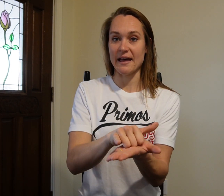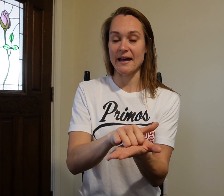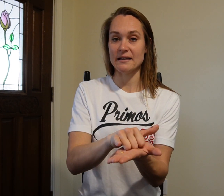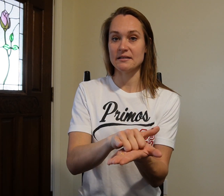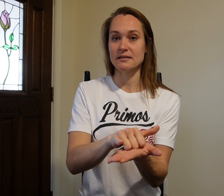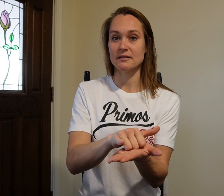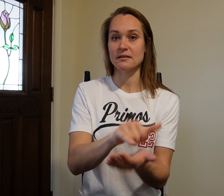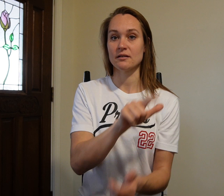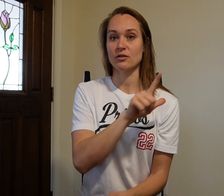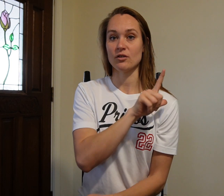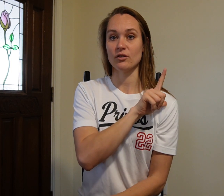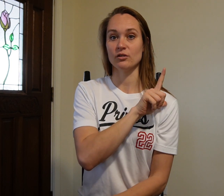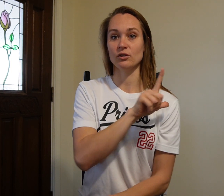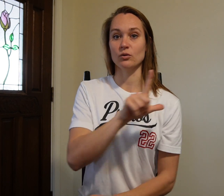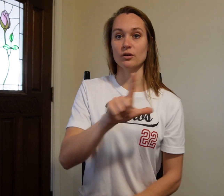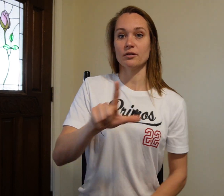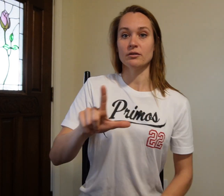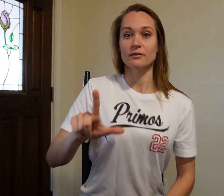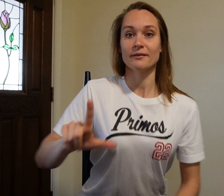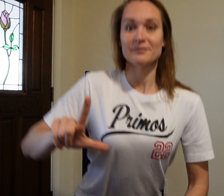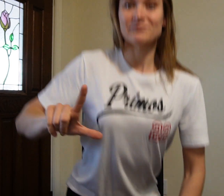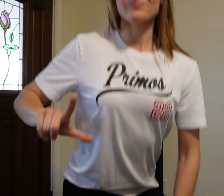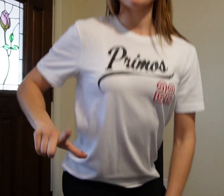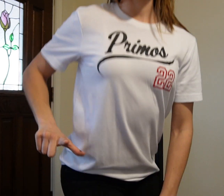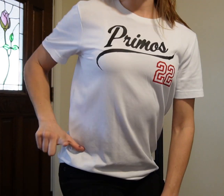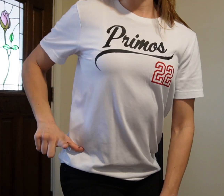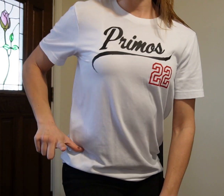that the Lord